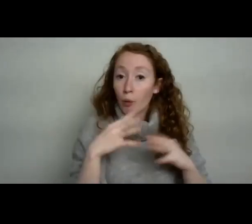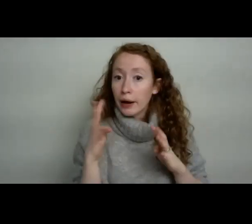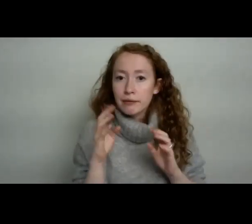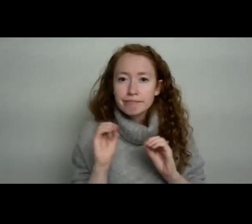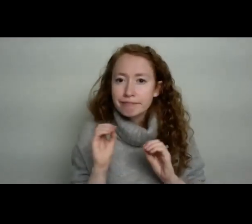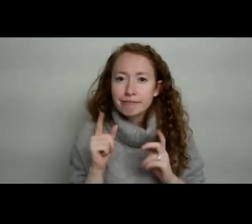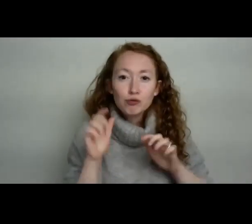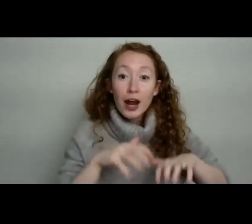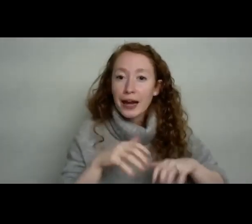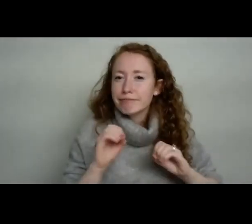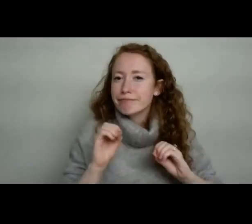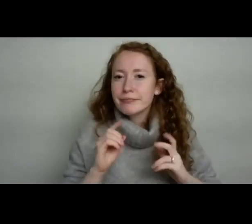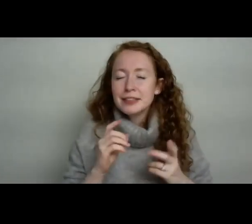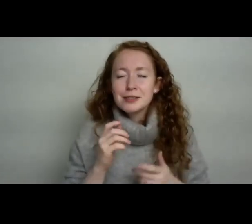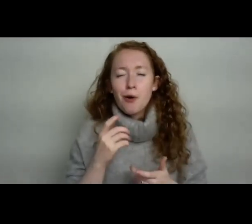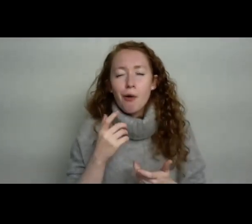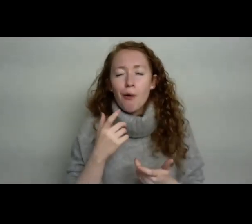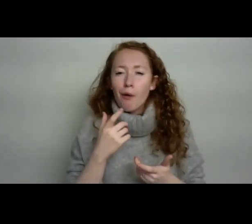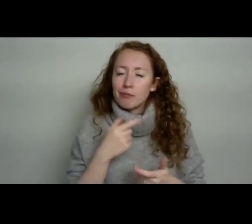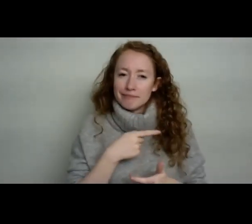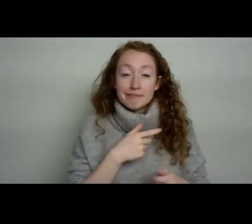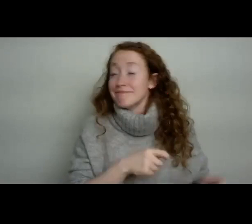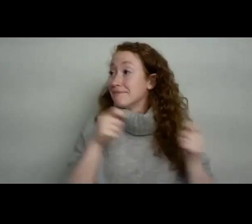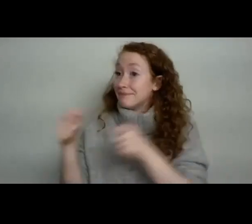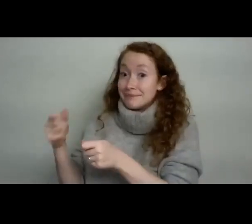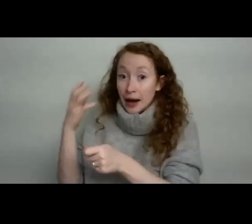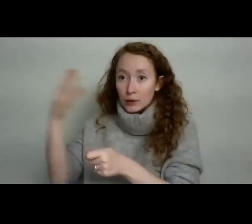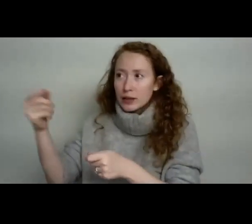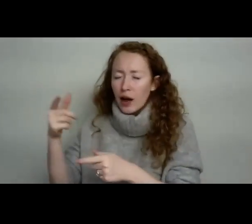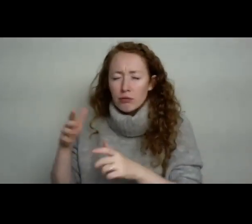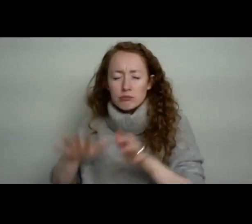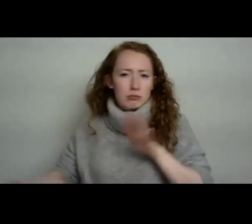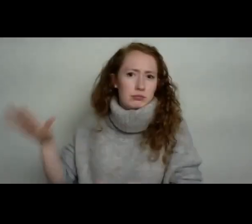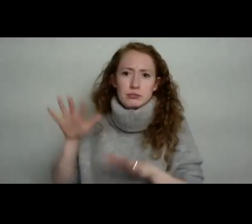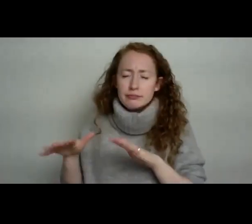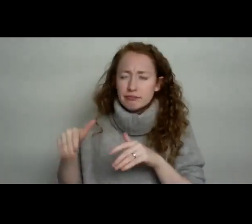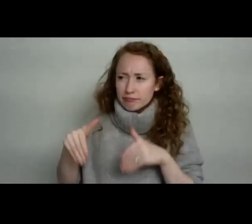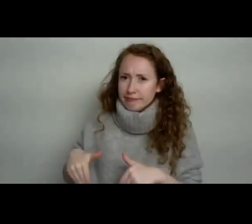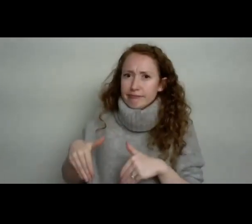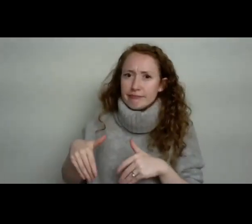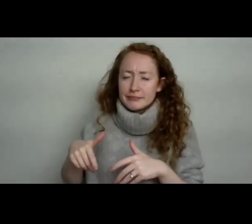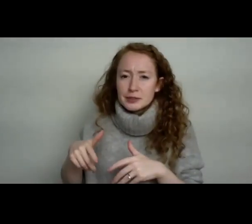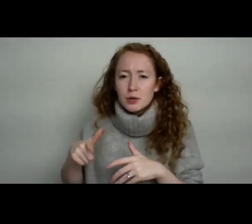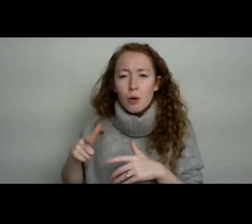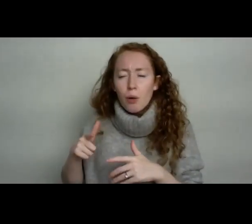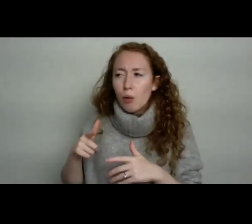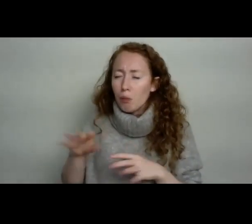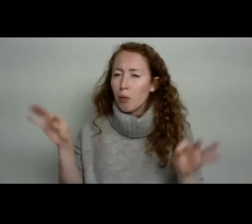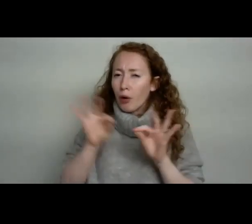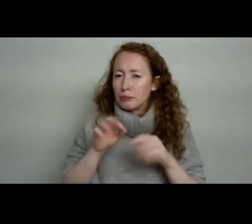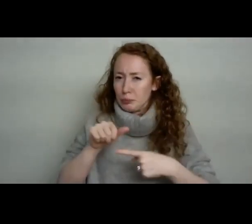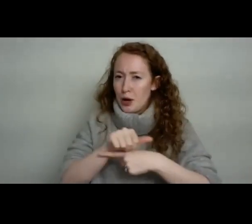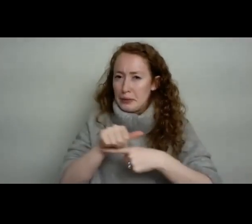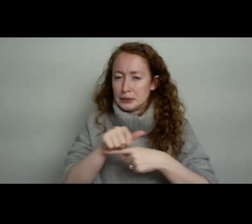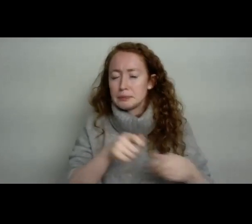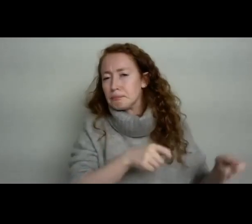crucial. So that's generally a 4 to 7 day is the ideal window to be hardening off, acclimating your transplants